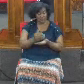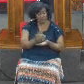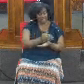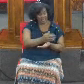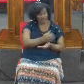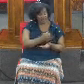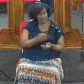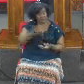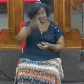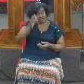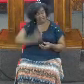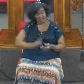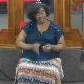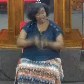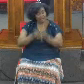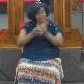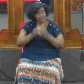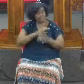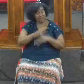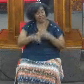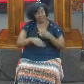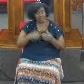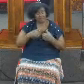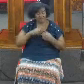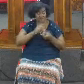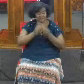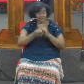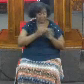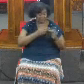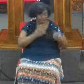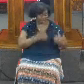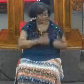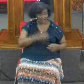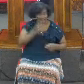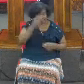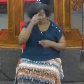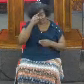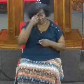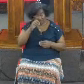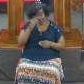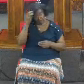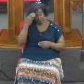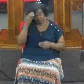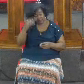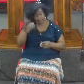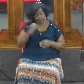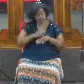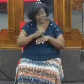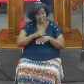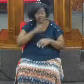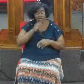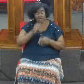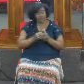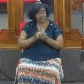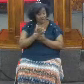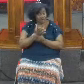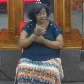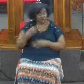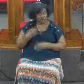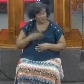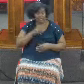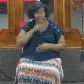all to have a change of heart and mind. You wonder why our church is not growing? It's because Christians, we are